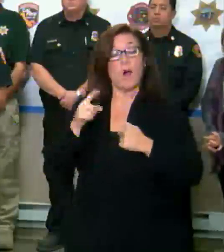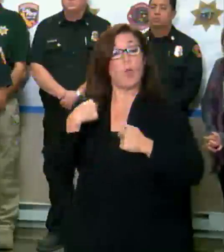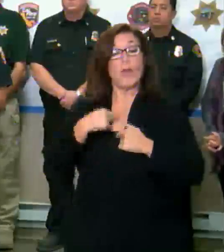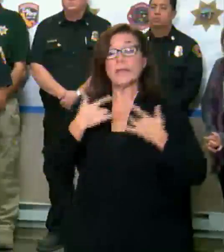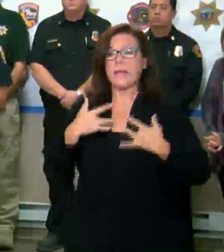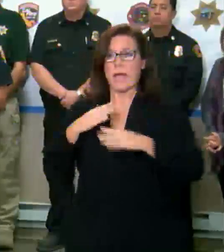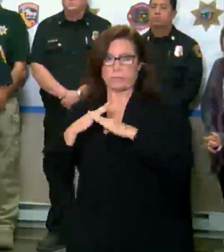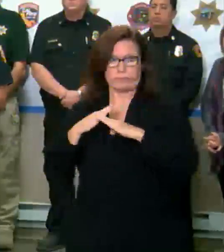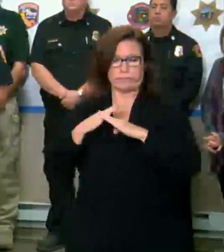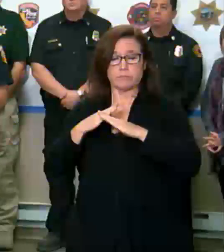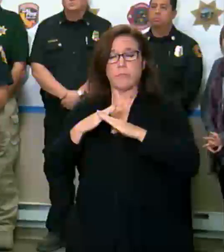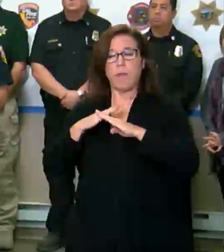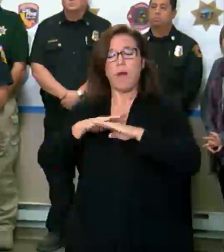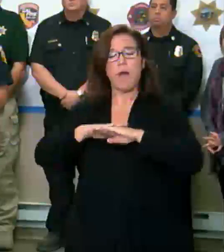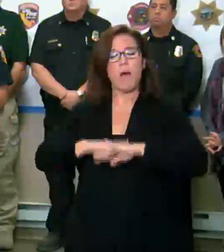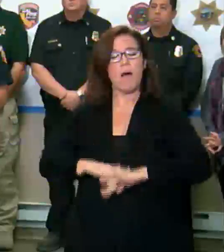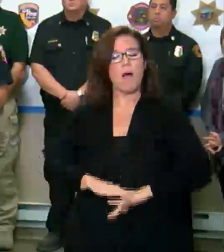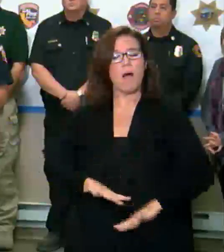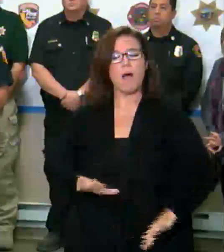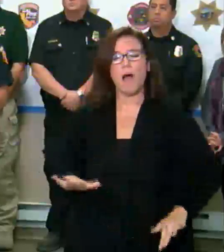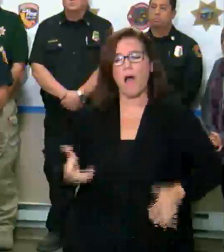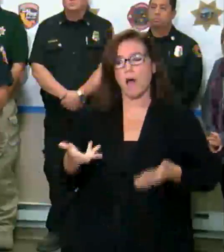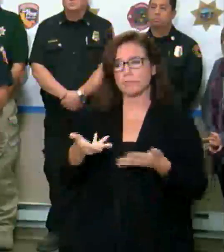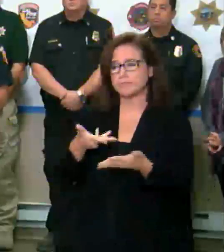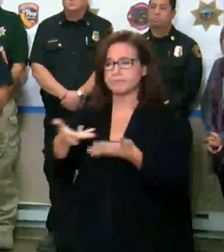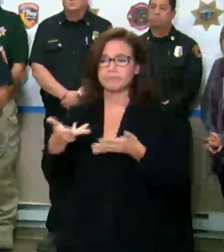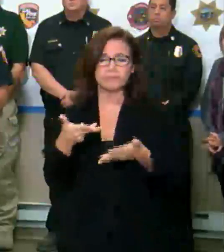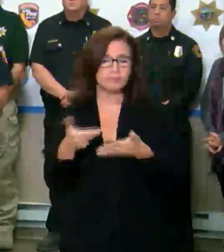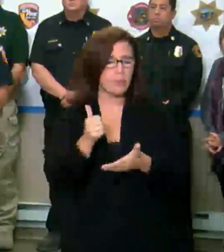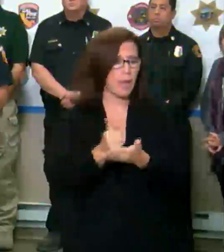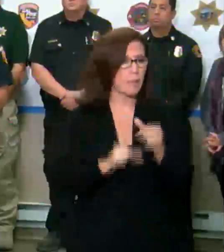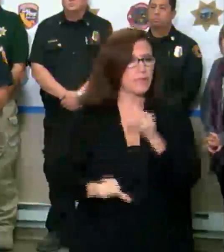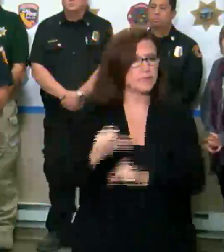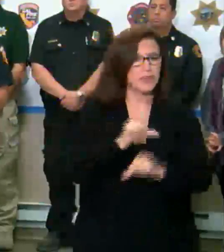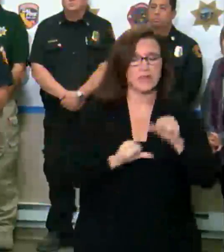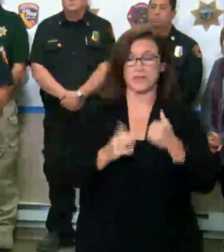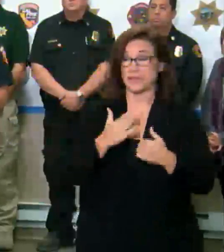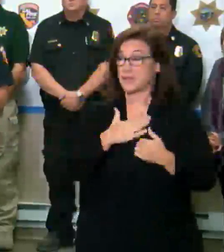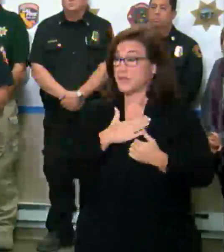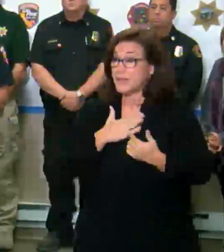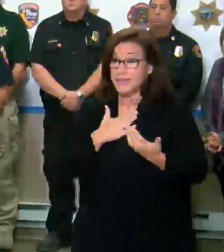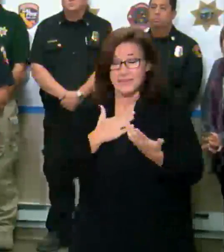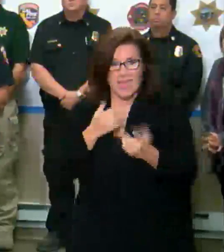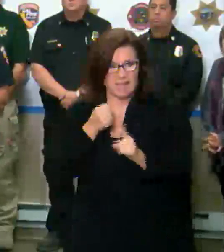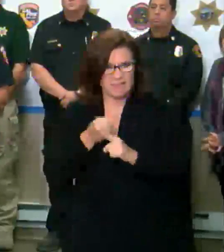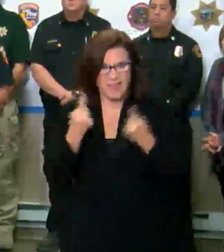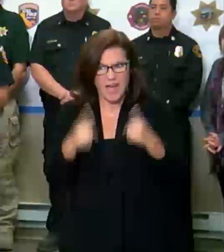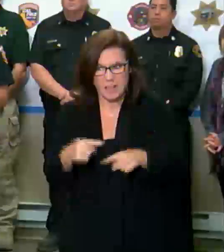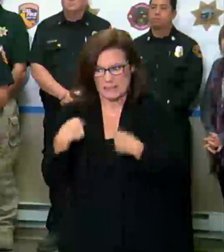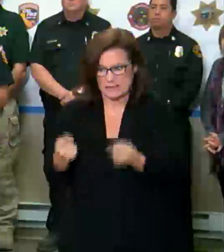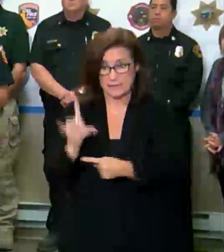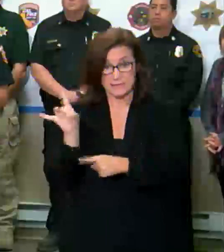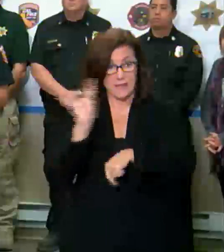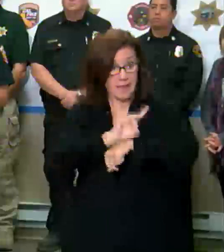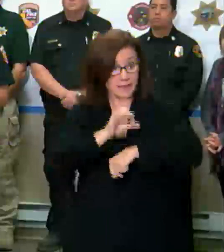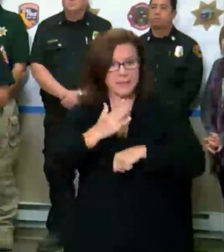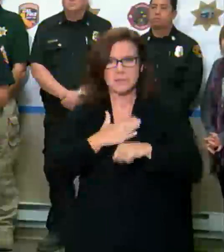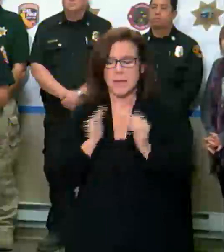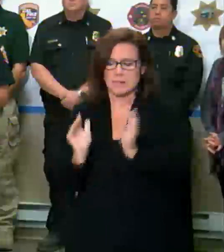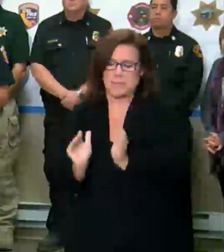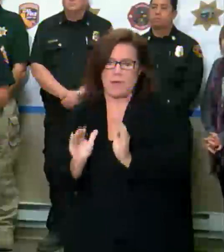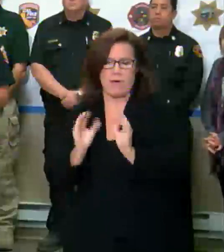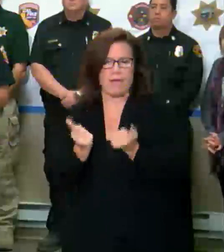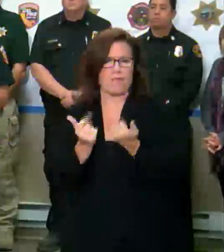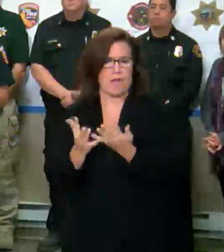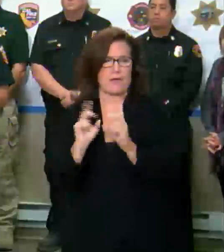My 600-member fire department grew to over 8,000, and we can't do it without the cooperation and collaboration that these